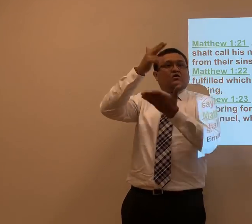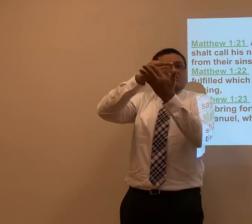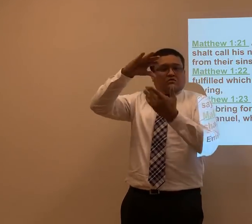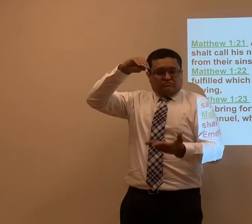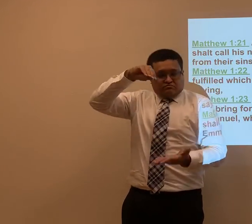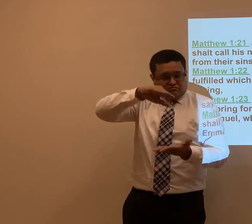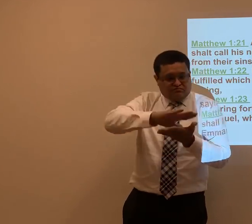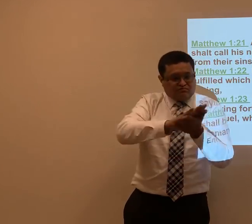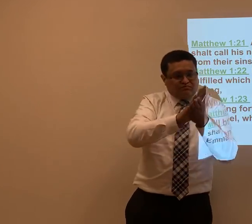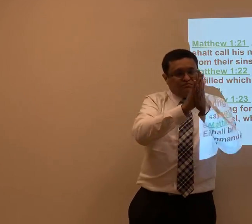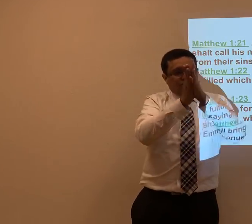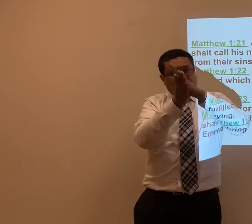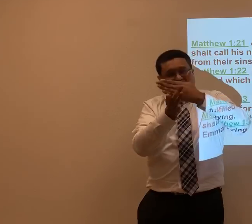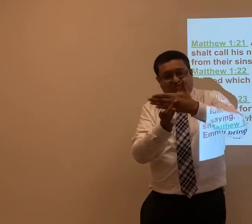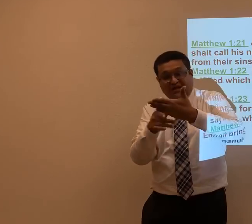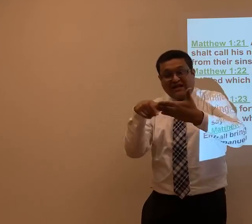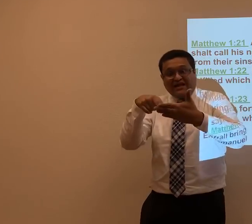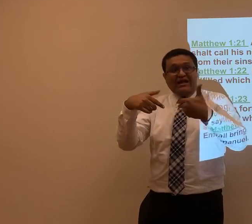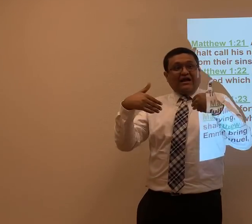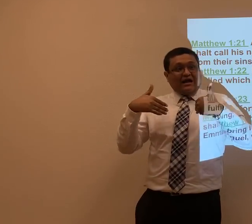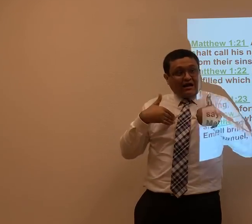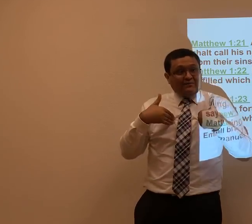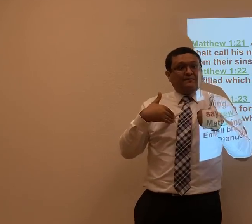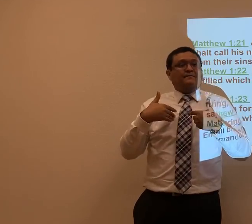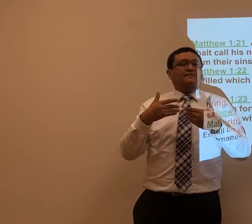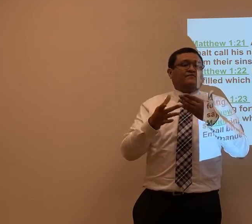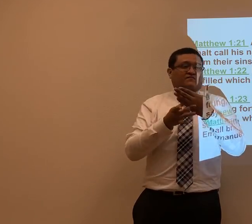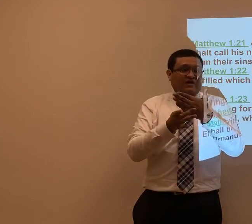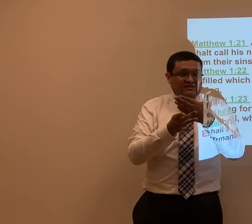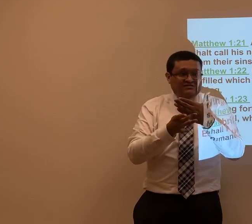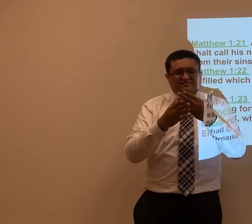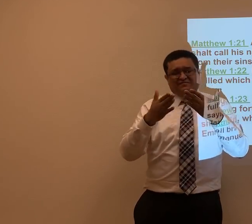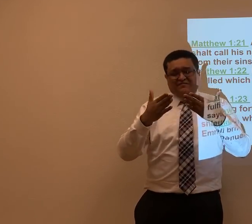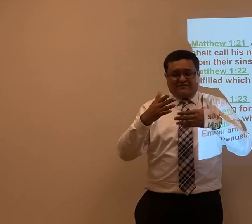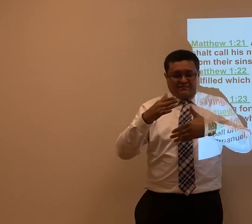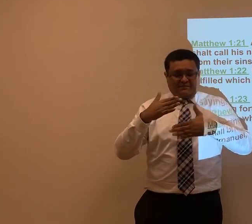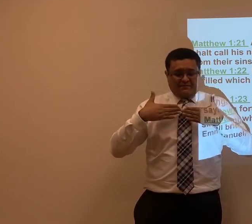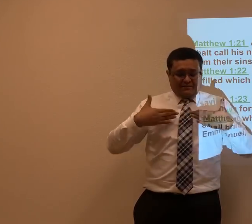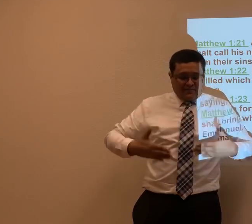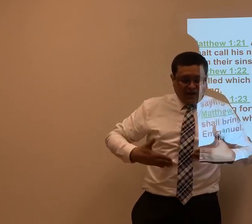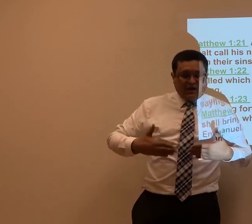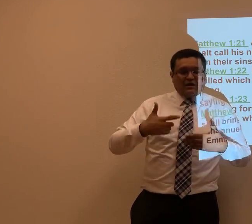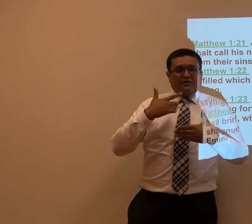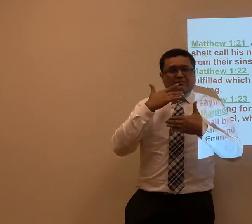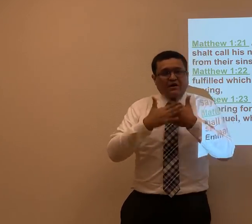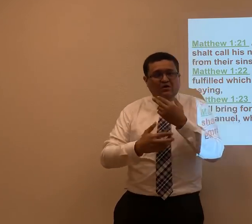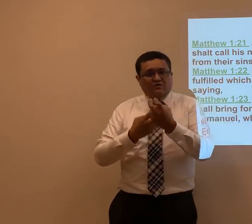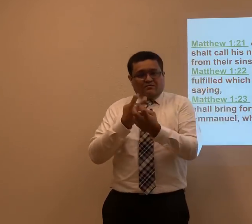him, and, well, Jesus had to become flesh, and he had to